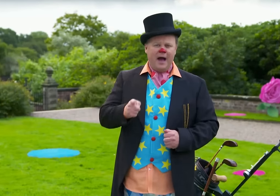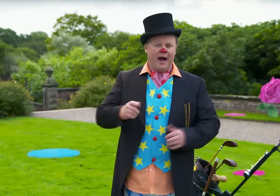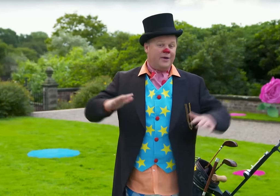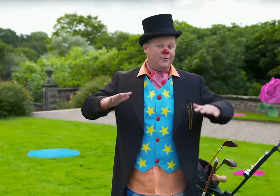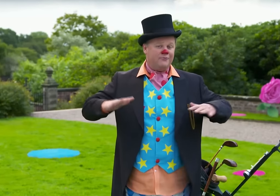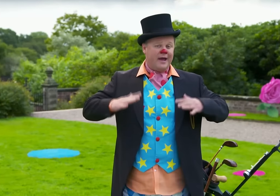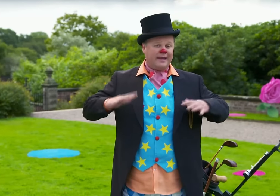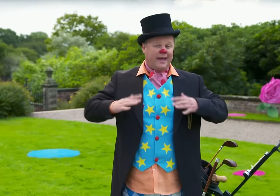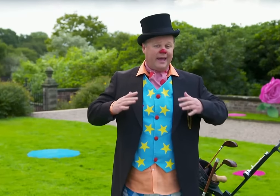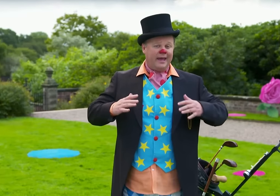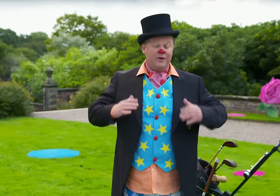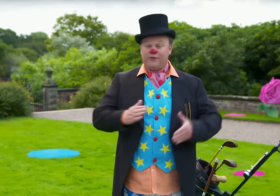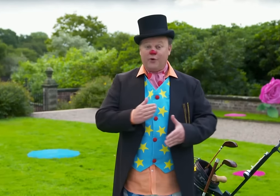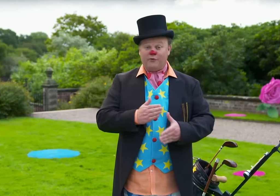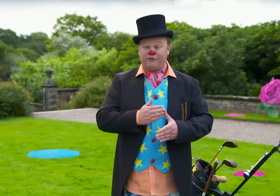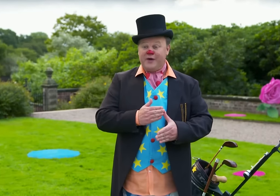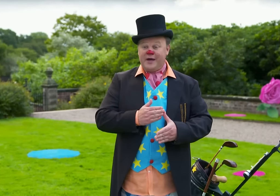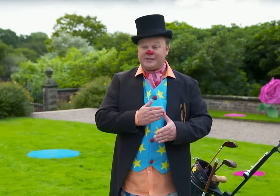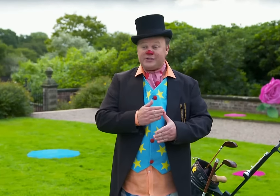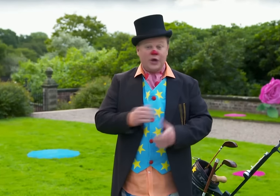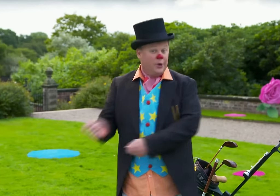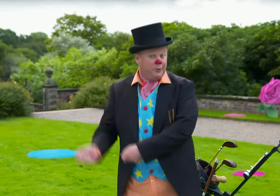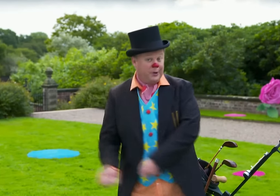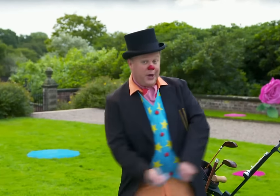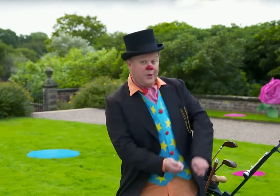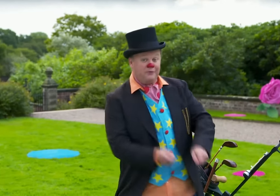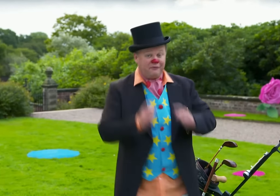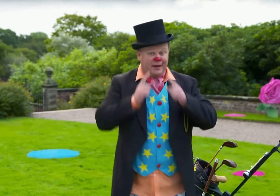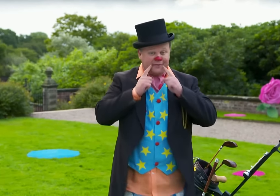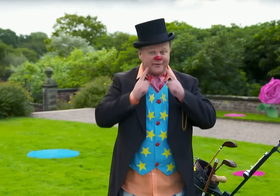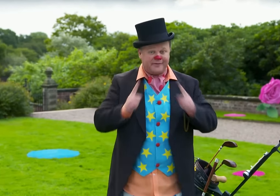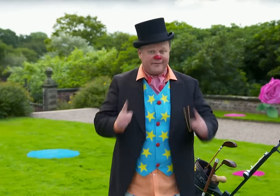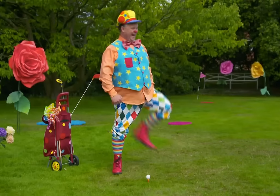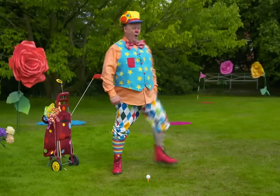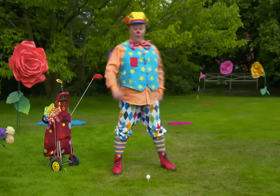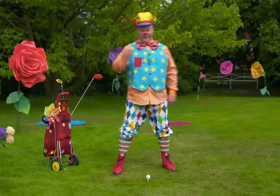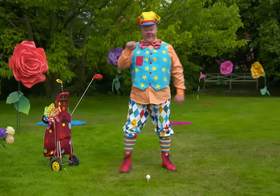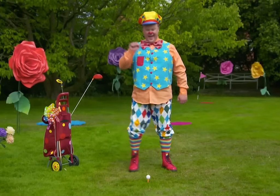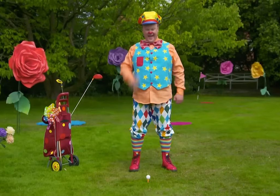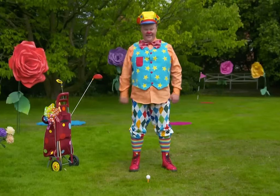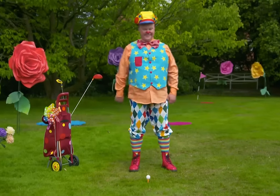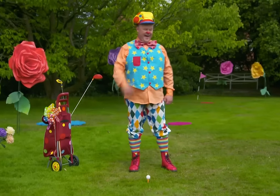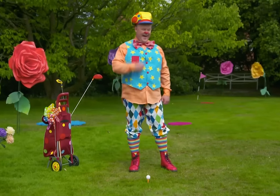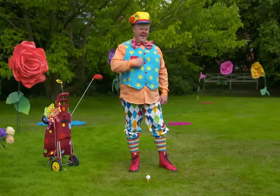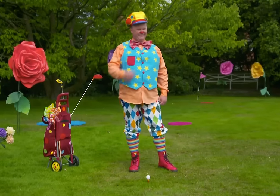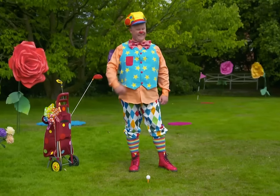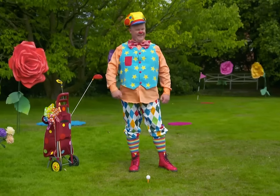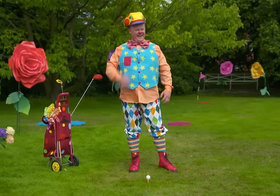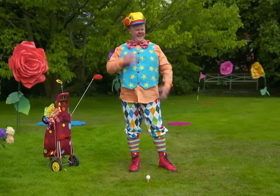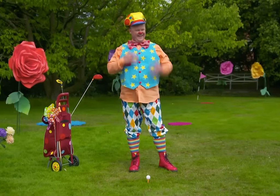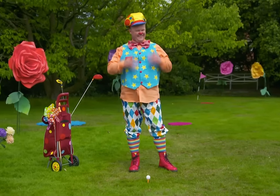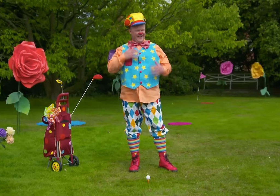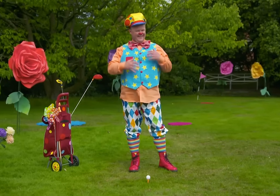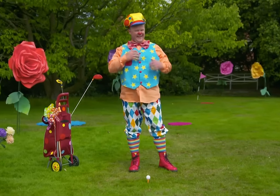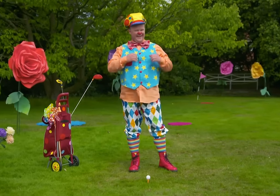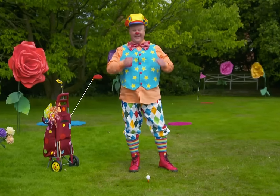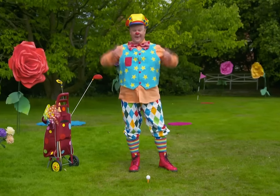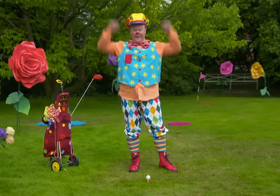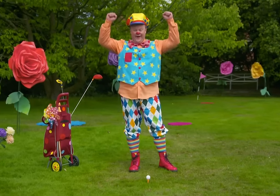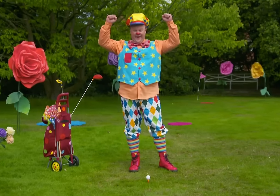are you ready for your first golf lesson? Oh, yes! I'm very excited!